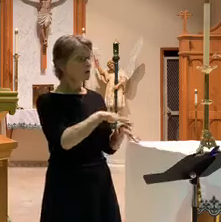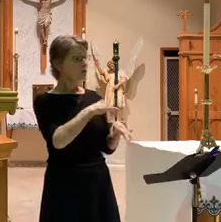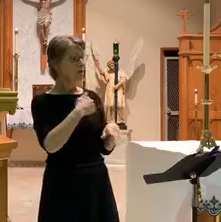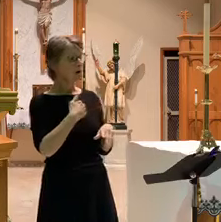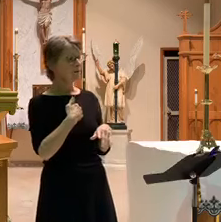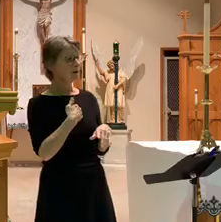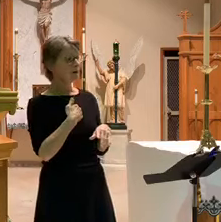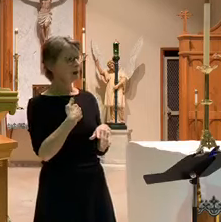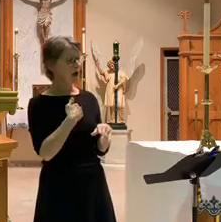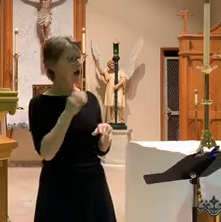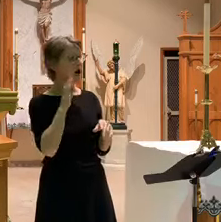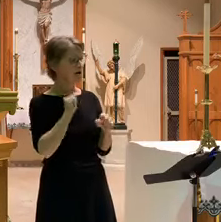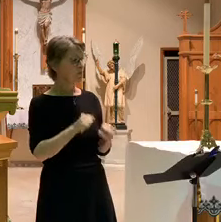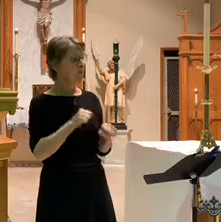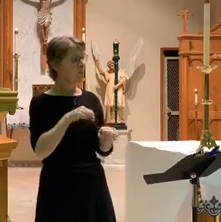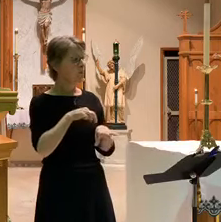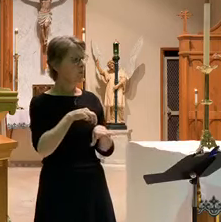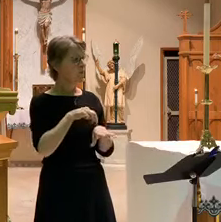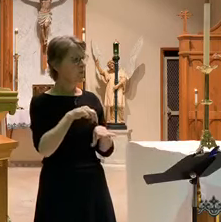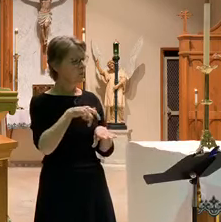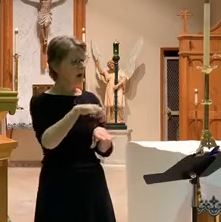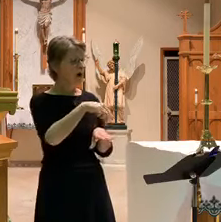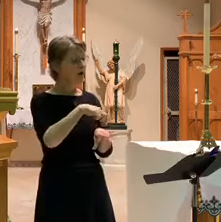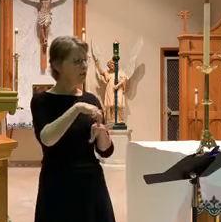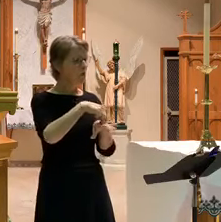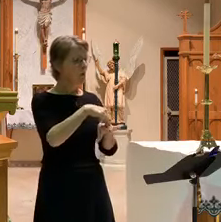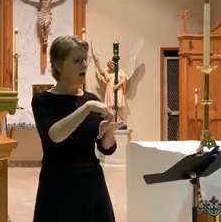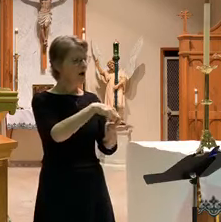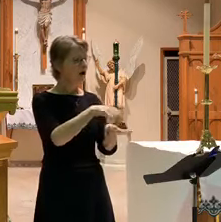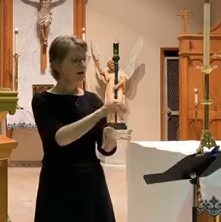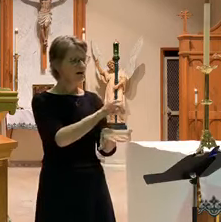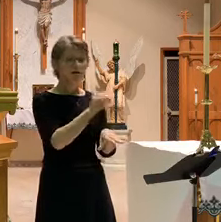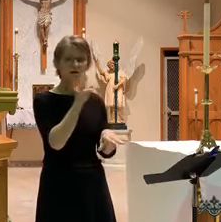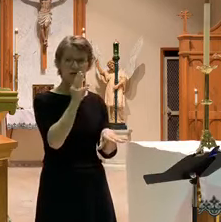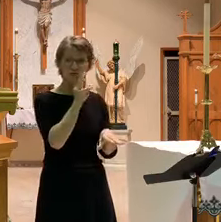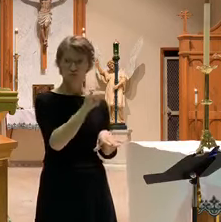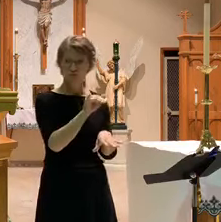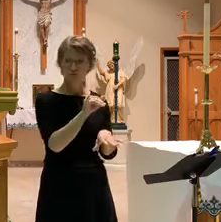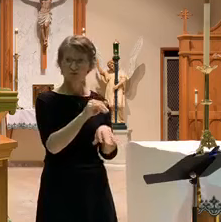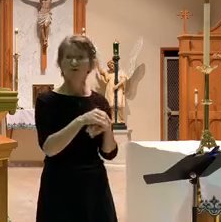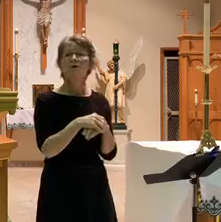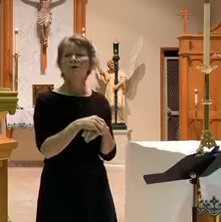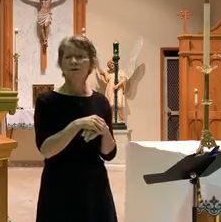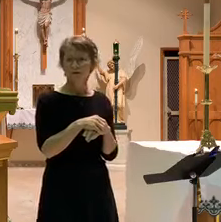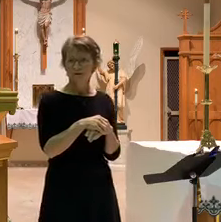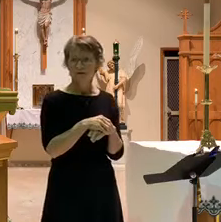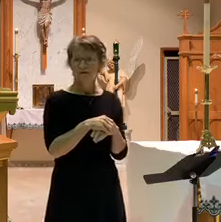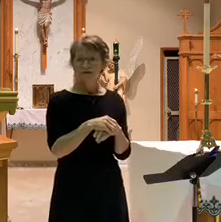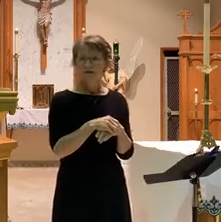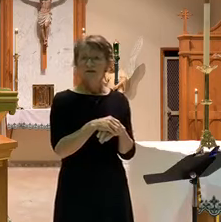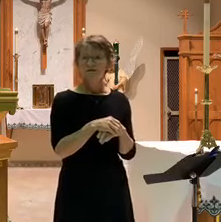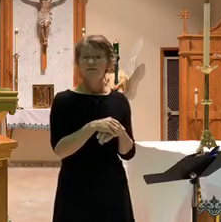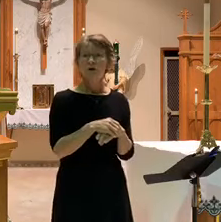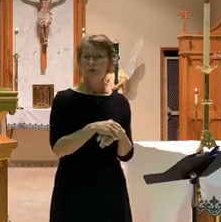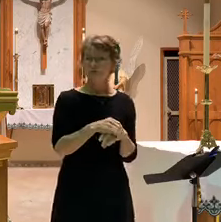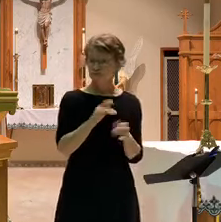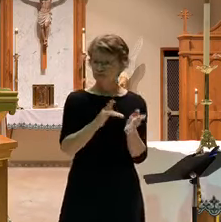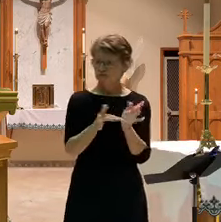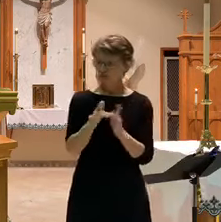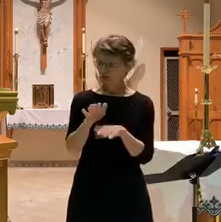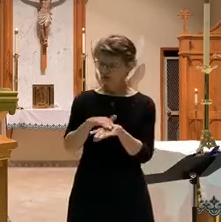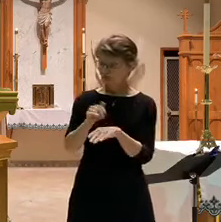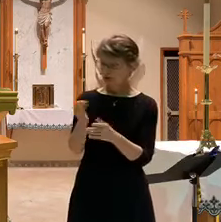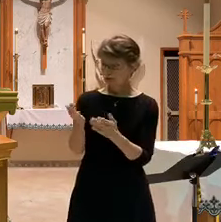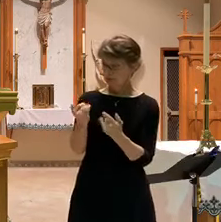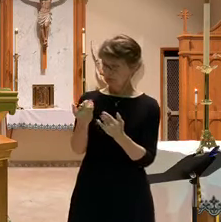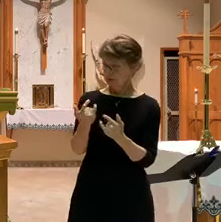a few steps. But then Peter takes his eyes off Christ. He looks around at the waves and the storm, and he starts